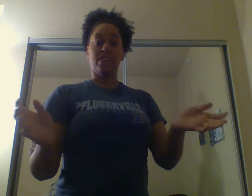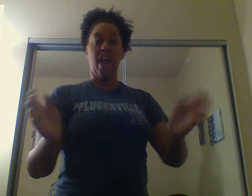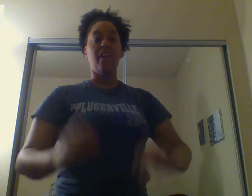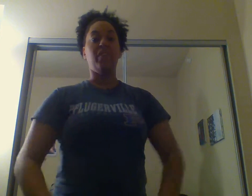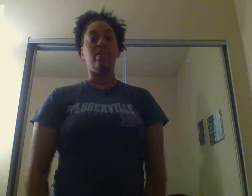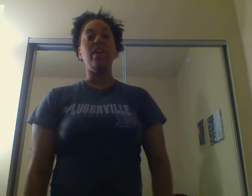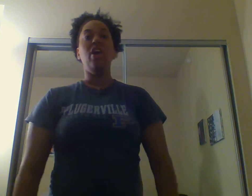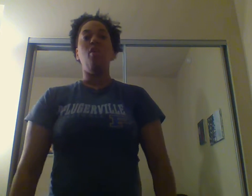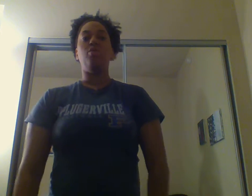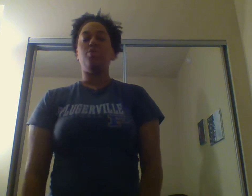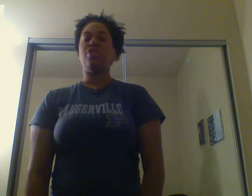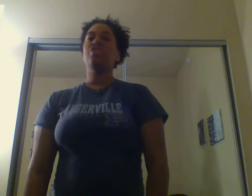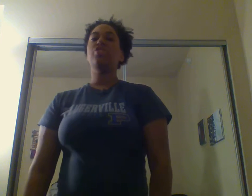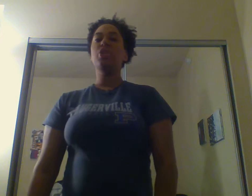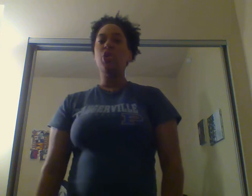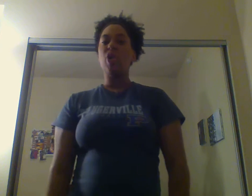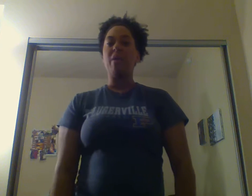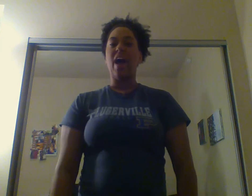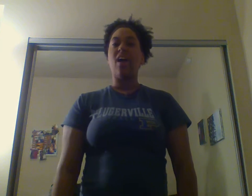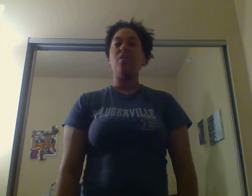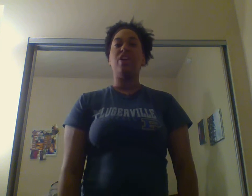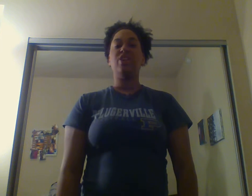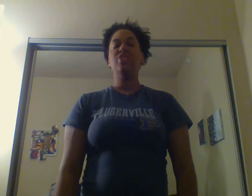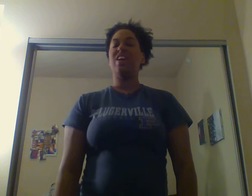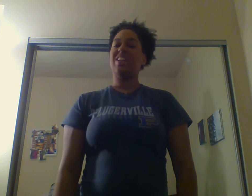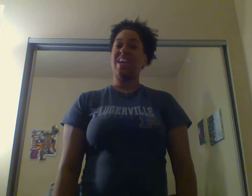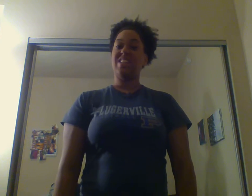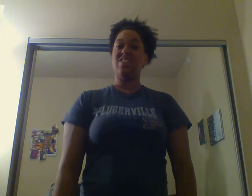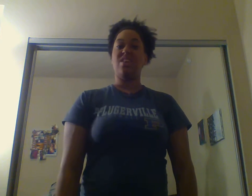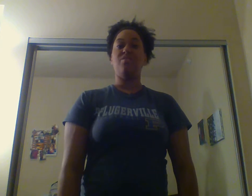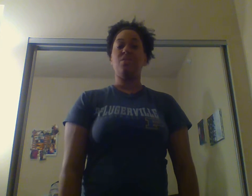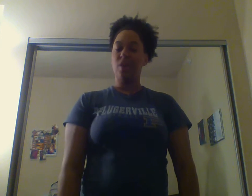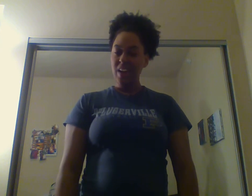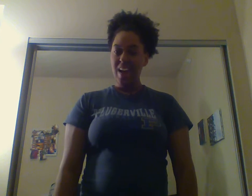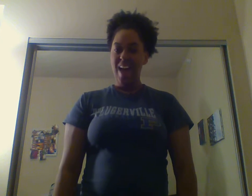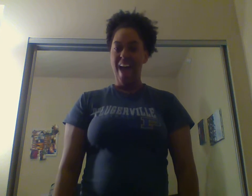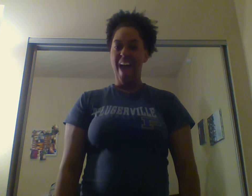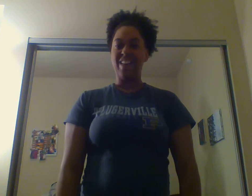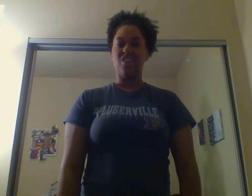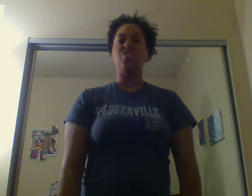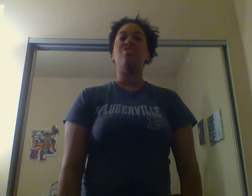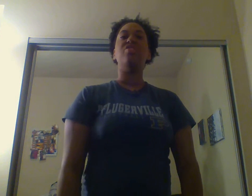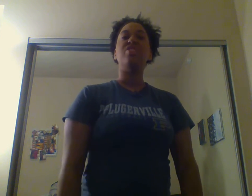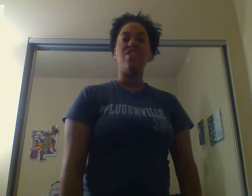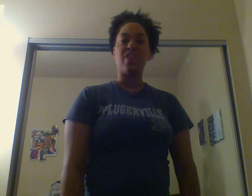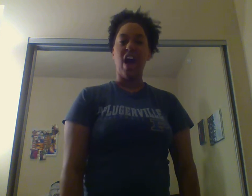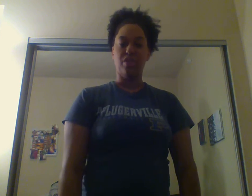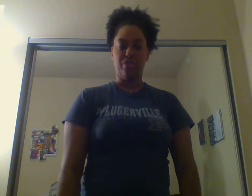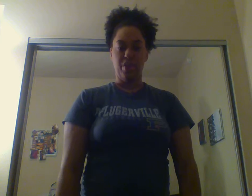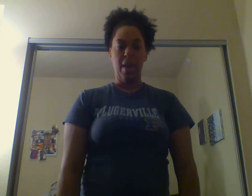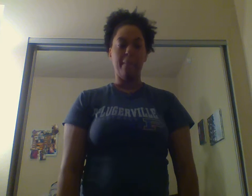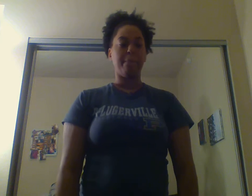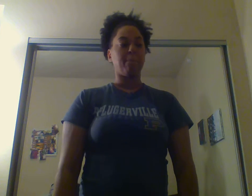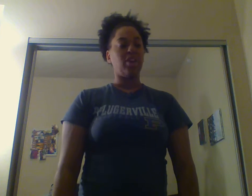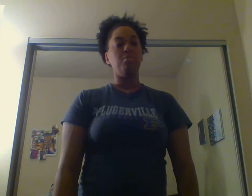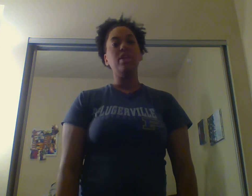CAT theory, which was initially coined by Howard Gills in 1971 at the University of California.